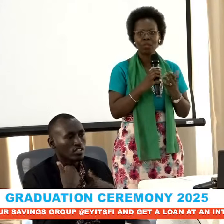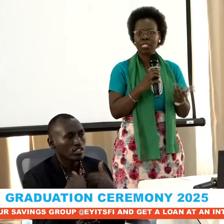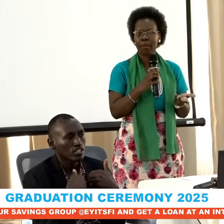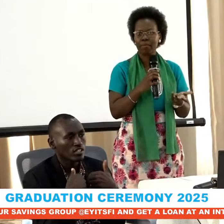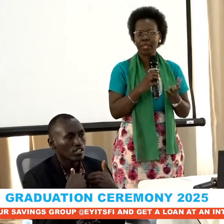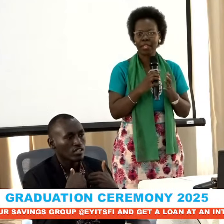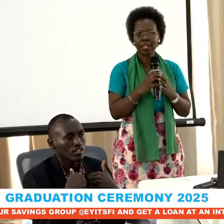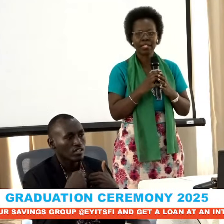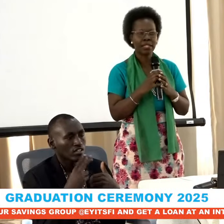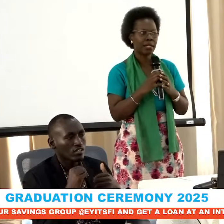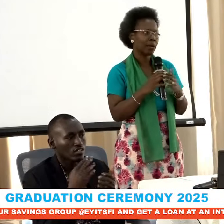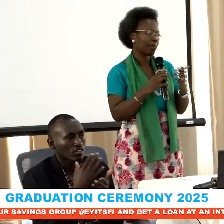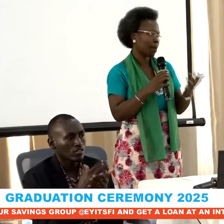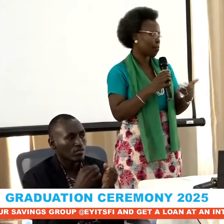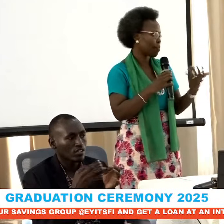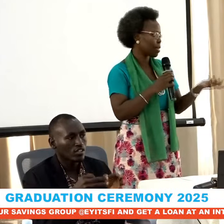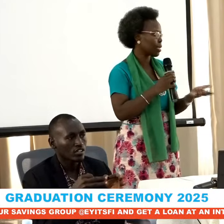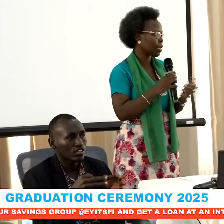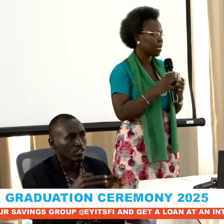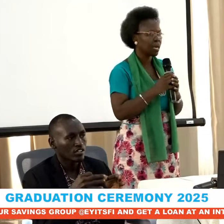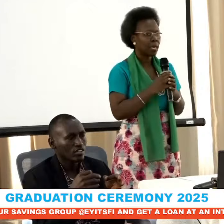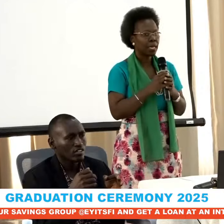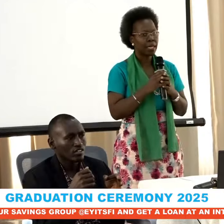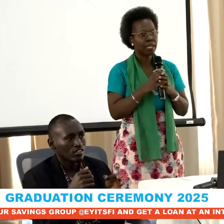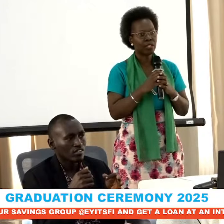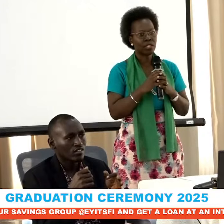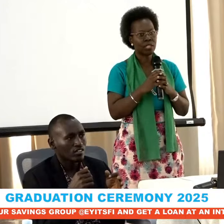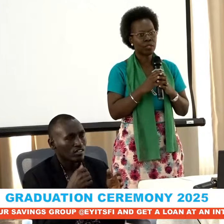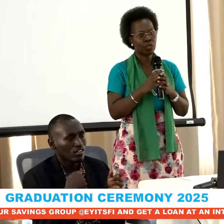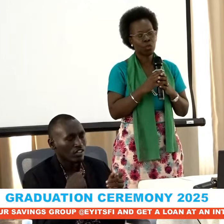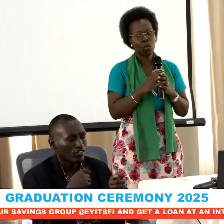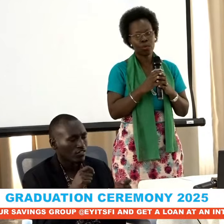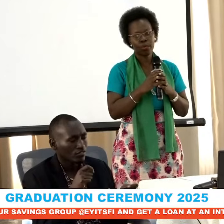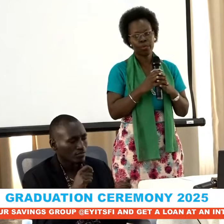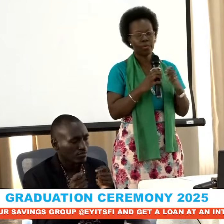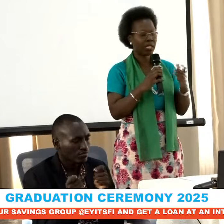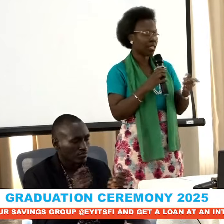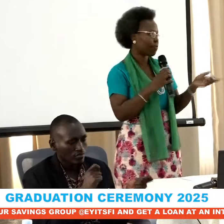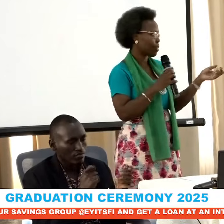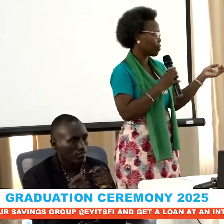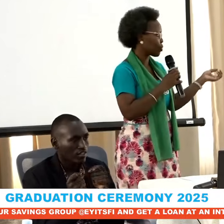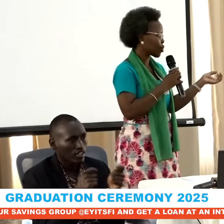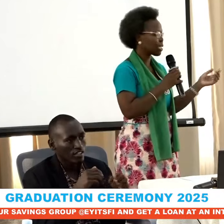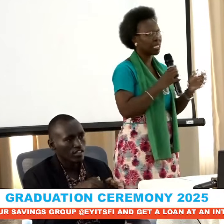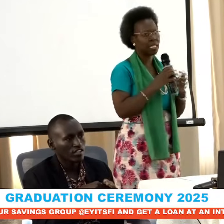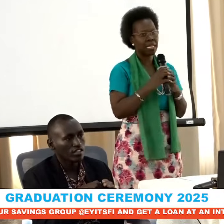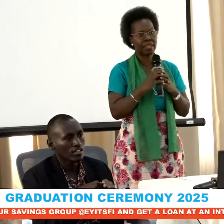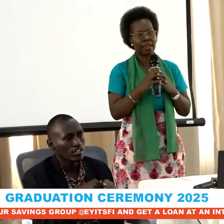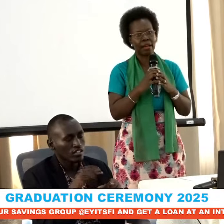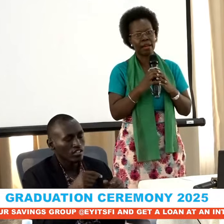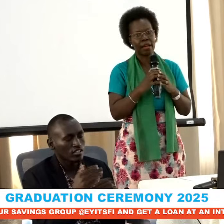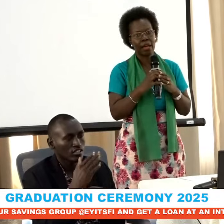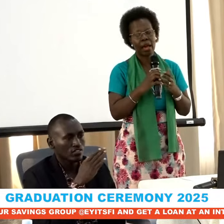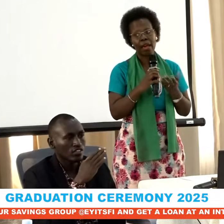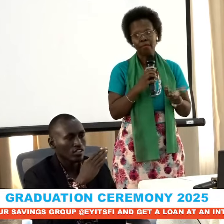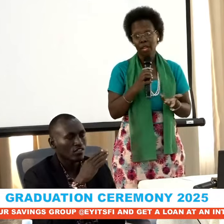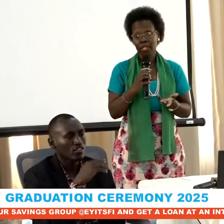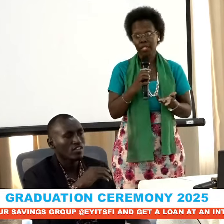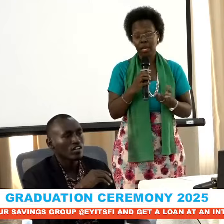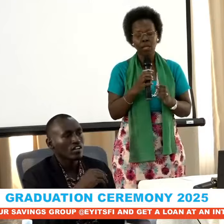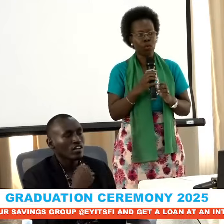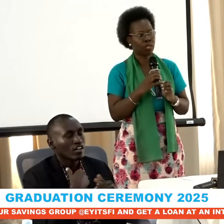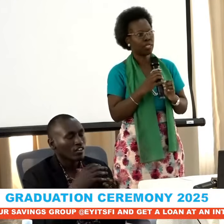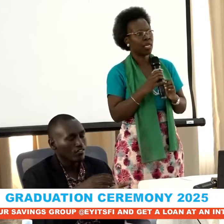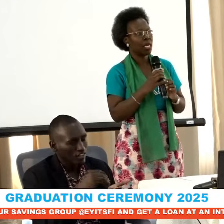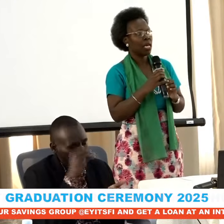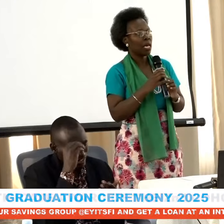not something that I have really engaged in. So this afternoon, just sitting there, I have learned